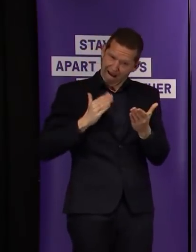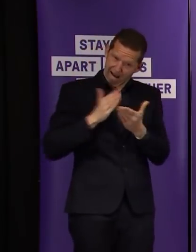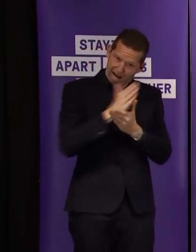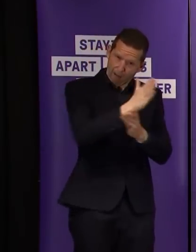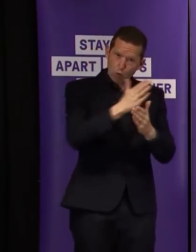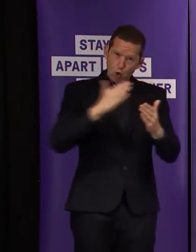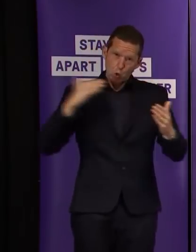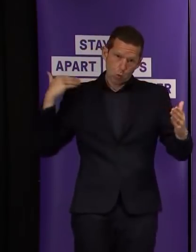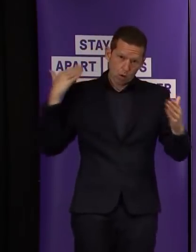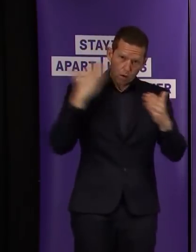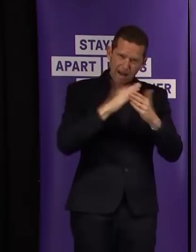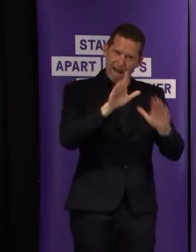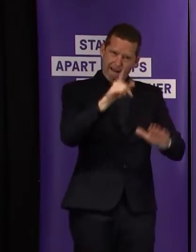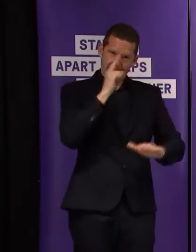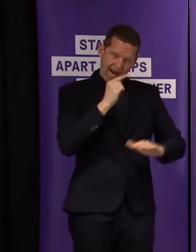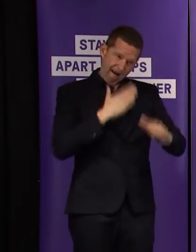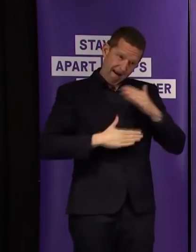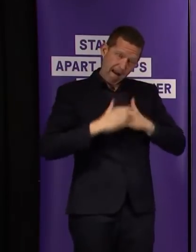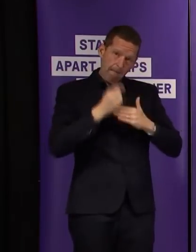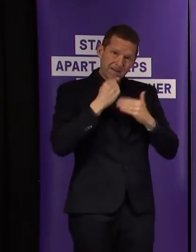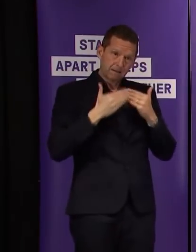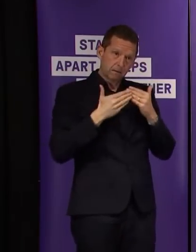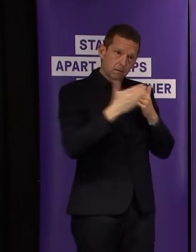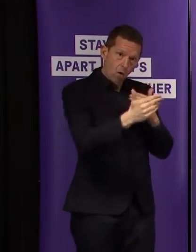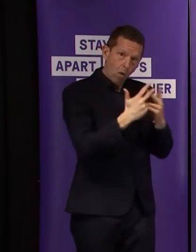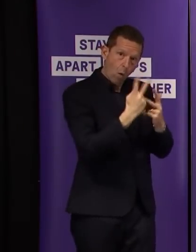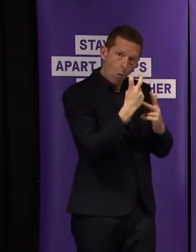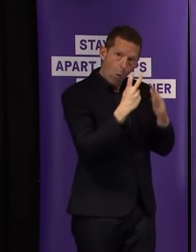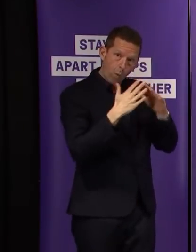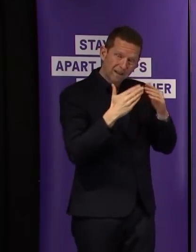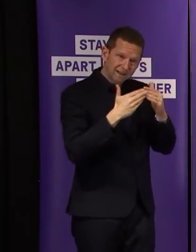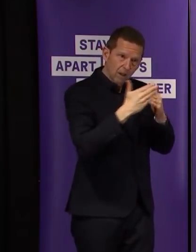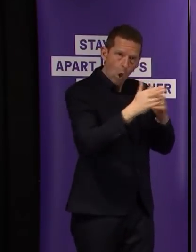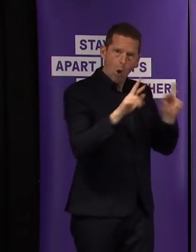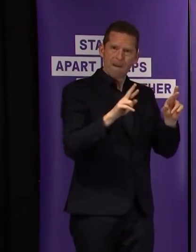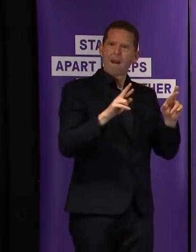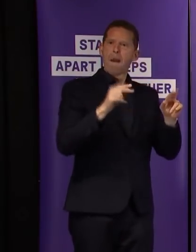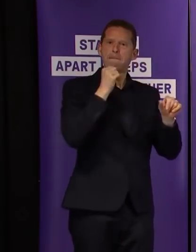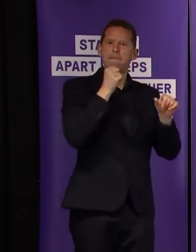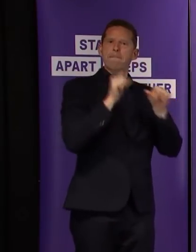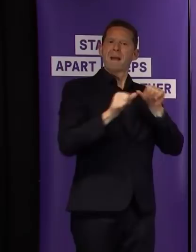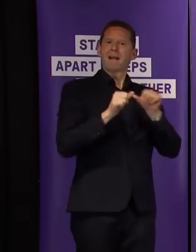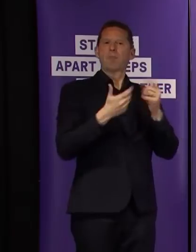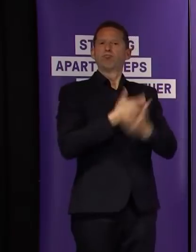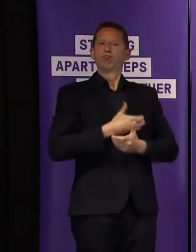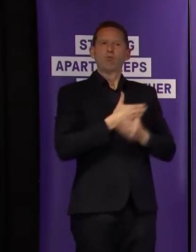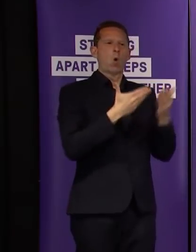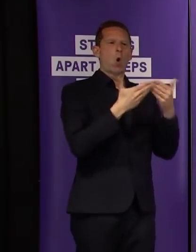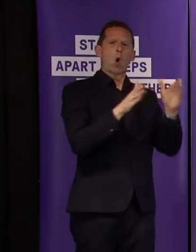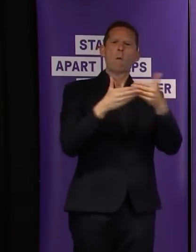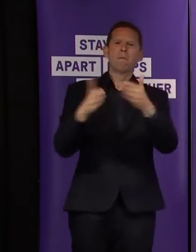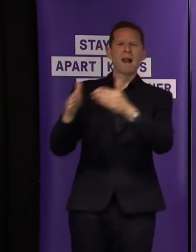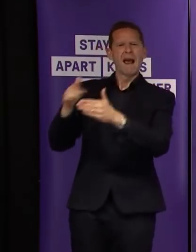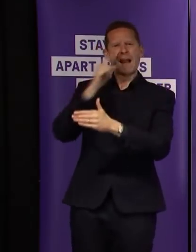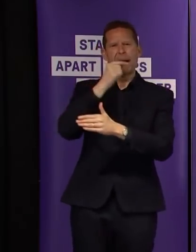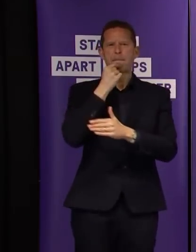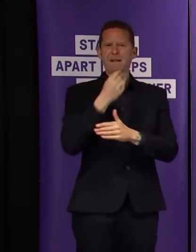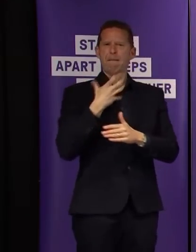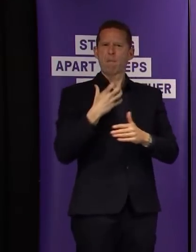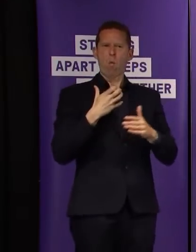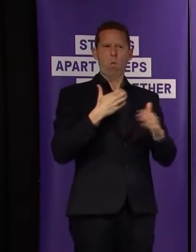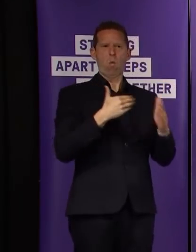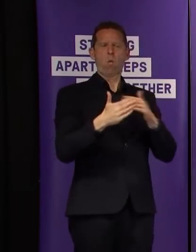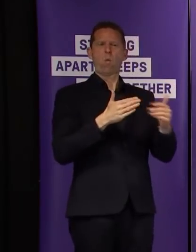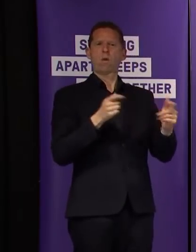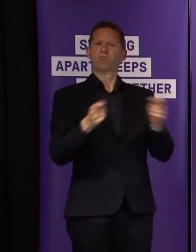just hold on a little longer, we can get ourselves into a better place where we can open up more and still maintain control.